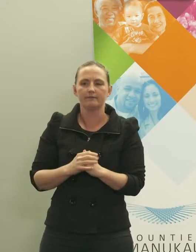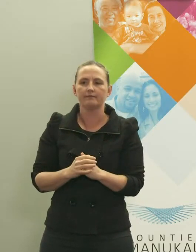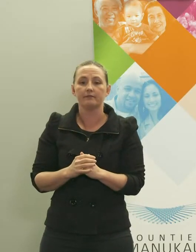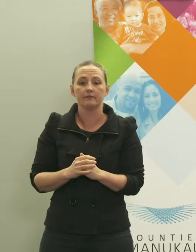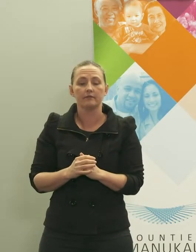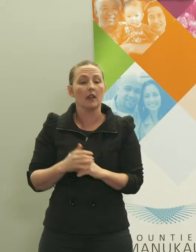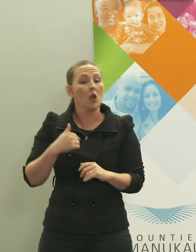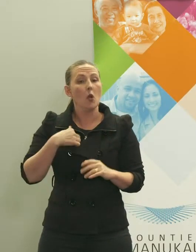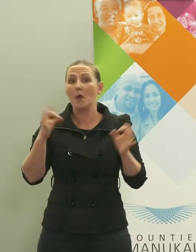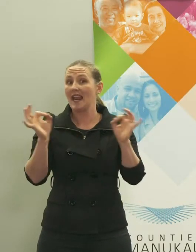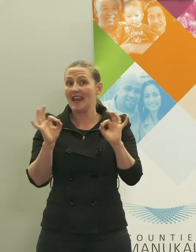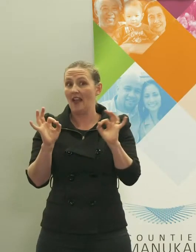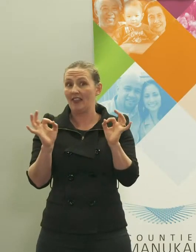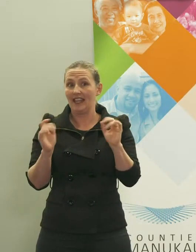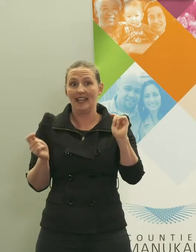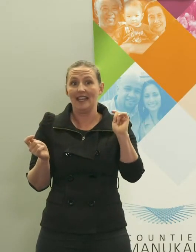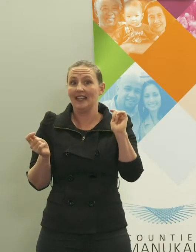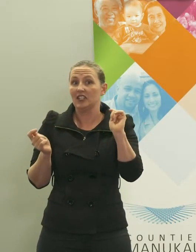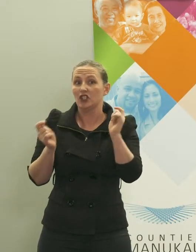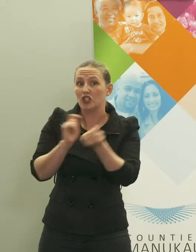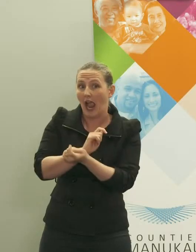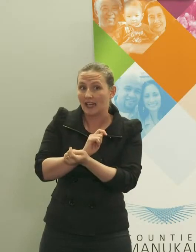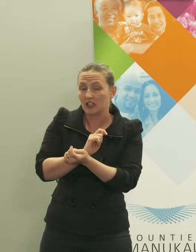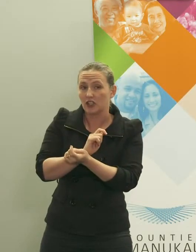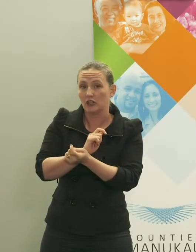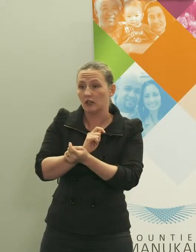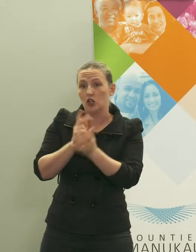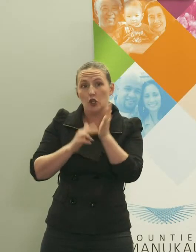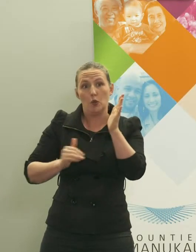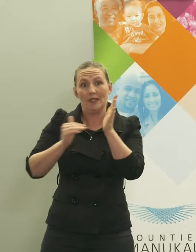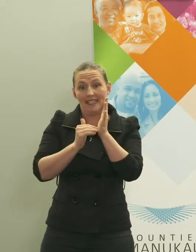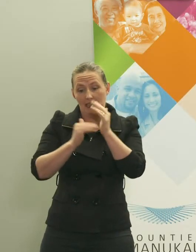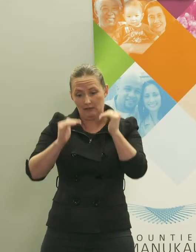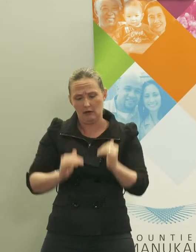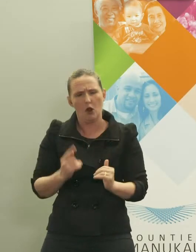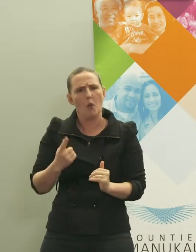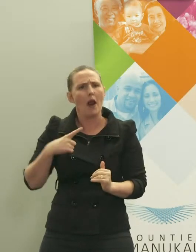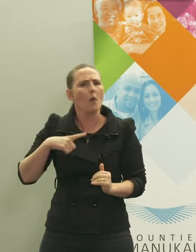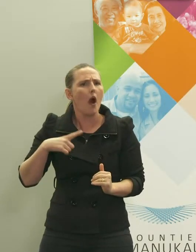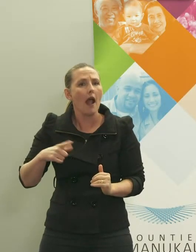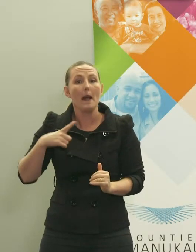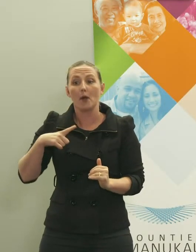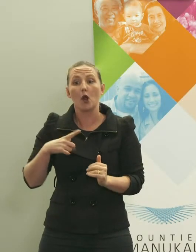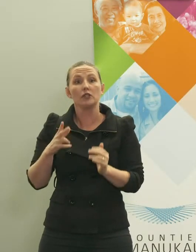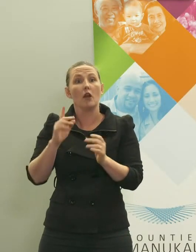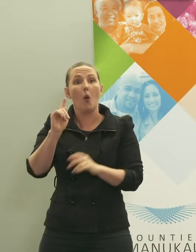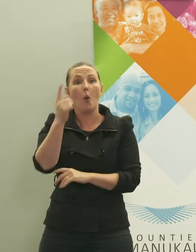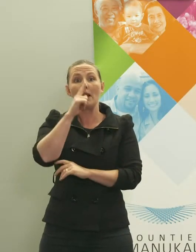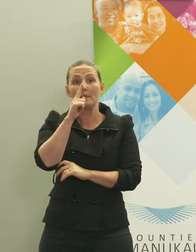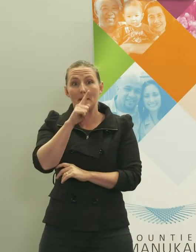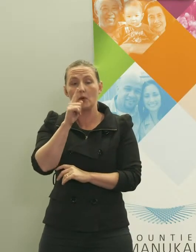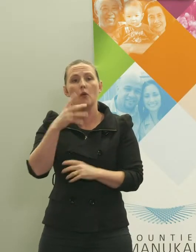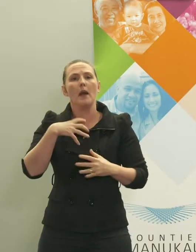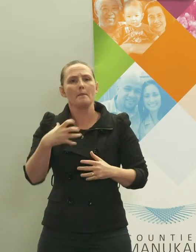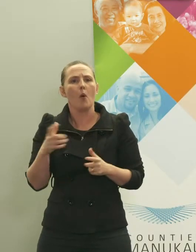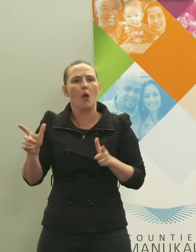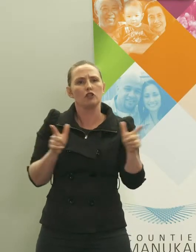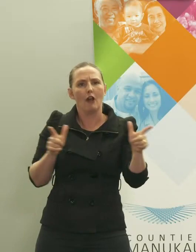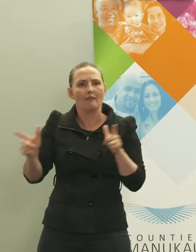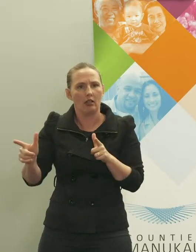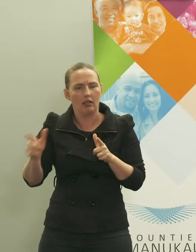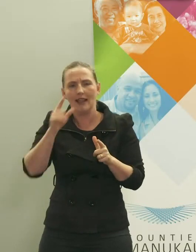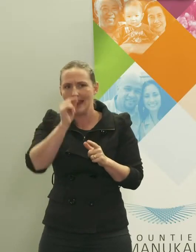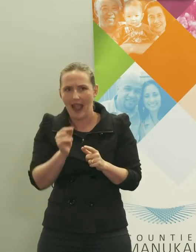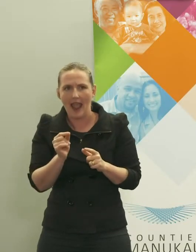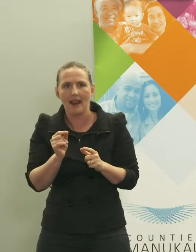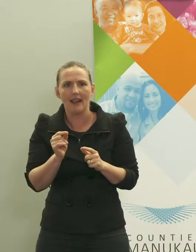level 3 to level 2, of course, is that Aucklanders get a lot more mobility as they come out of their level 3 restrictions. And so that's a time when we